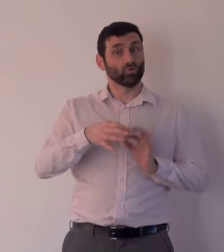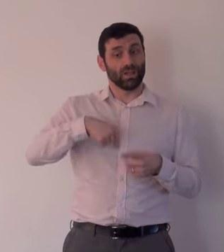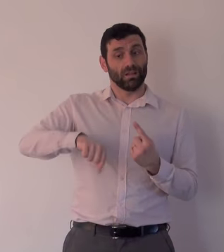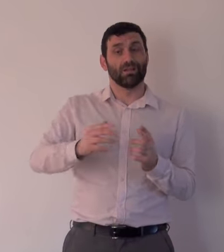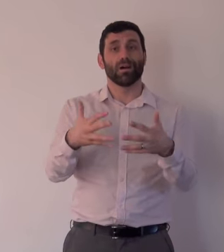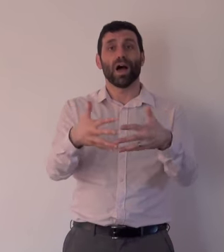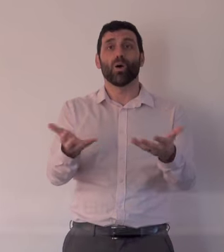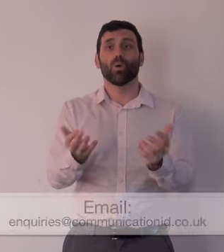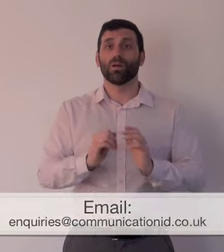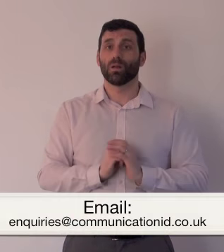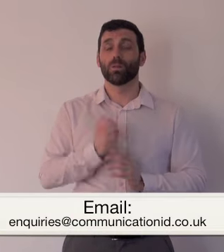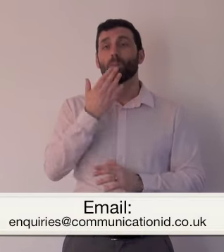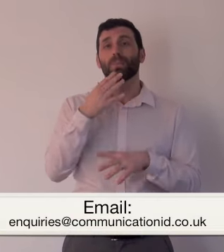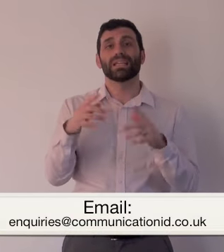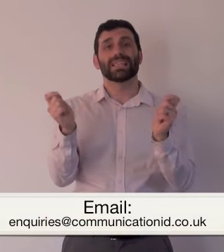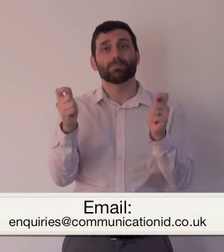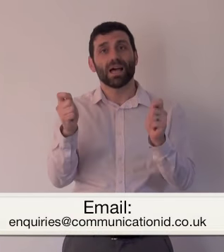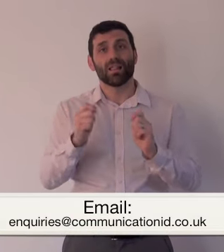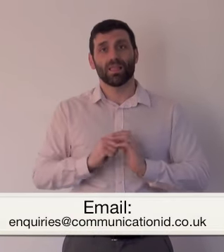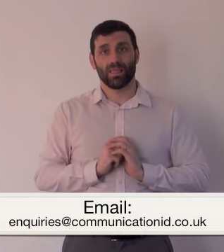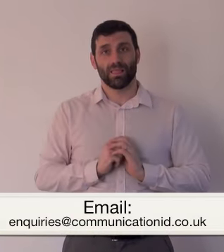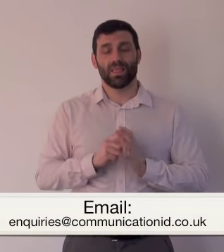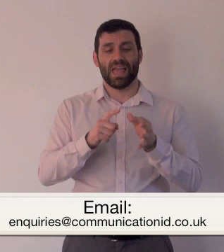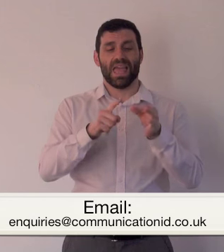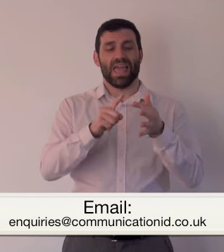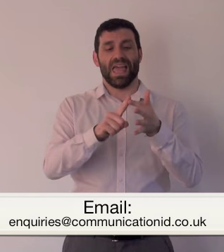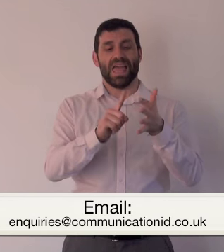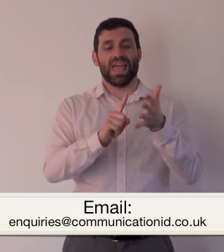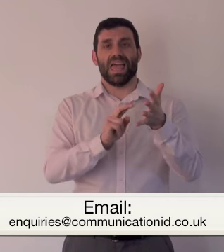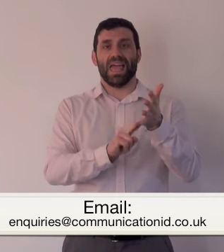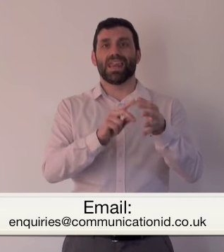You can contact us via email, which is